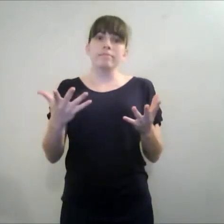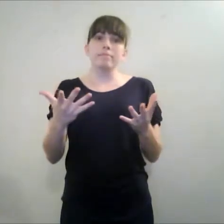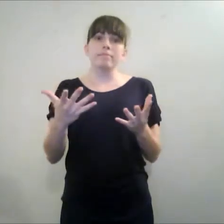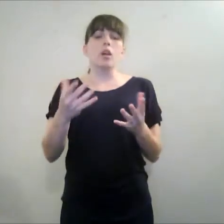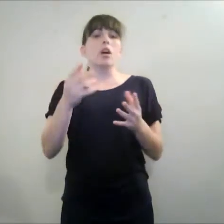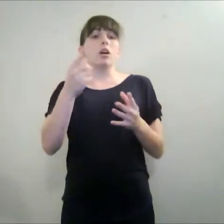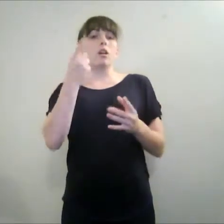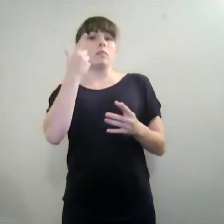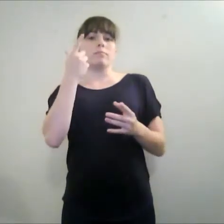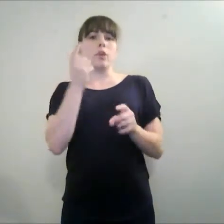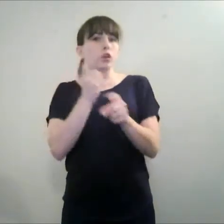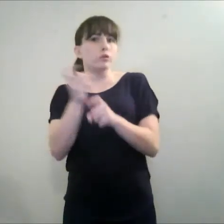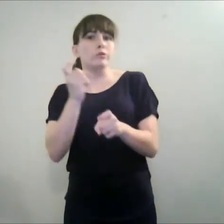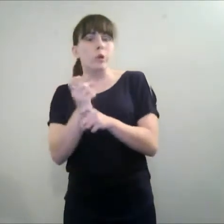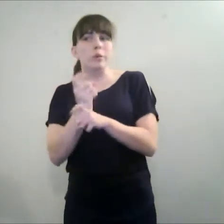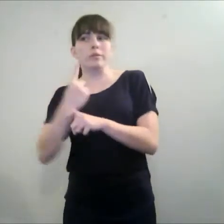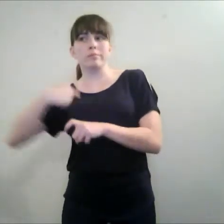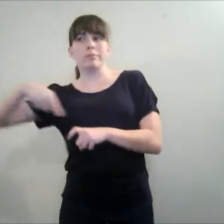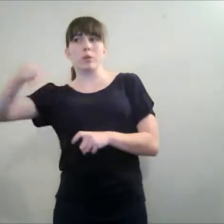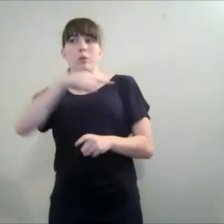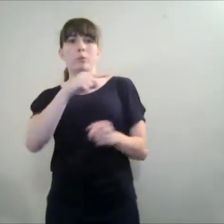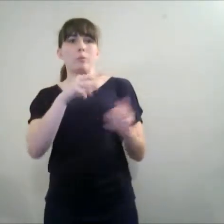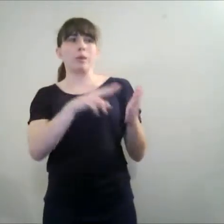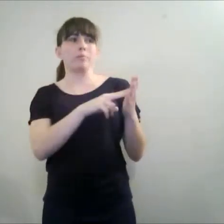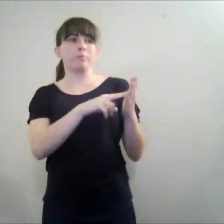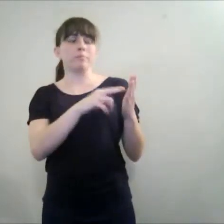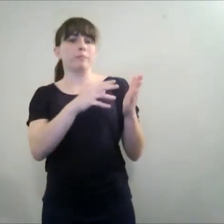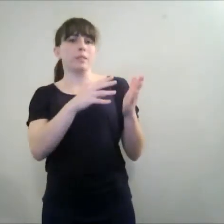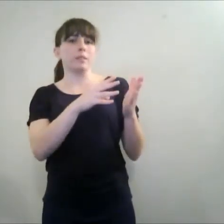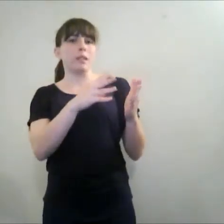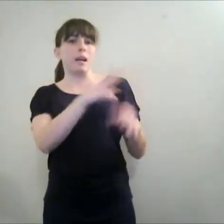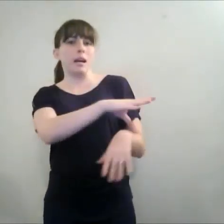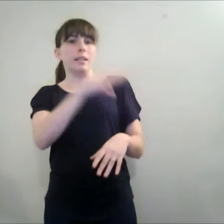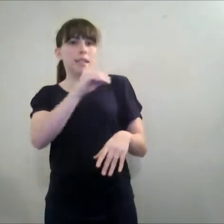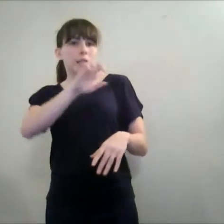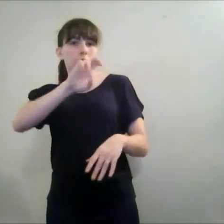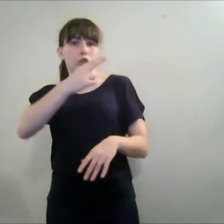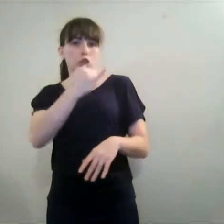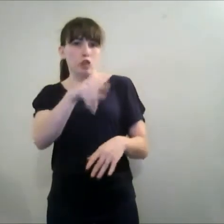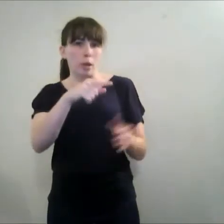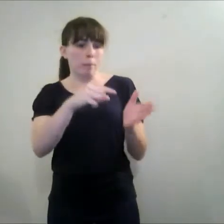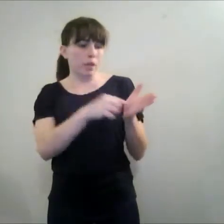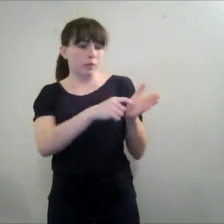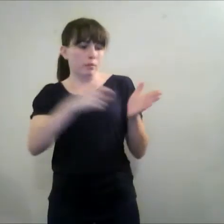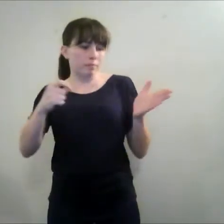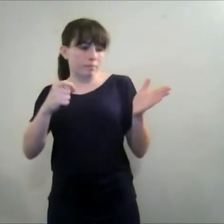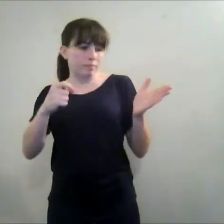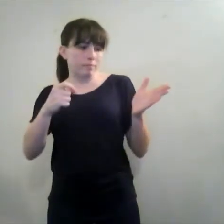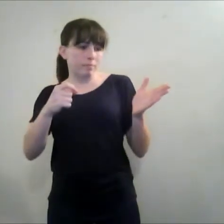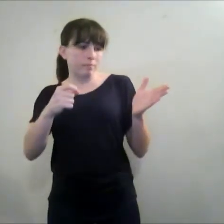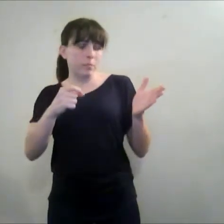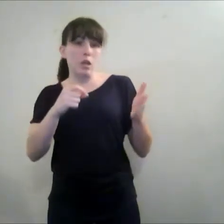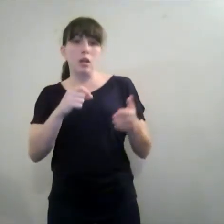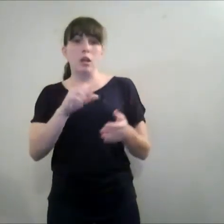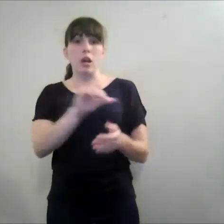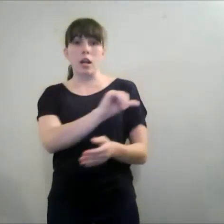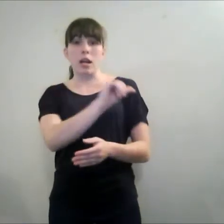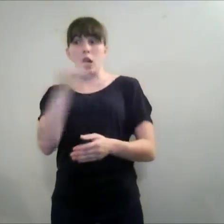chip and we bond it to a trivially counterfeitable magnetic stripe. And for very lazy criminals, we still emboss the card. So if